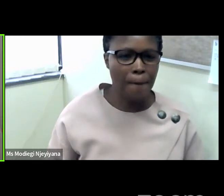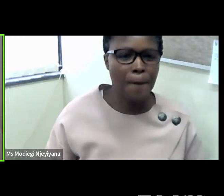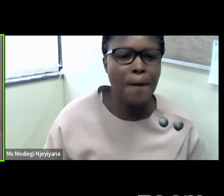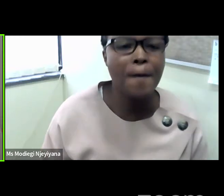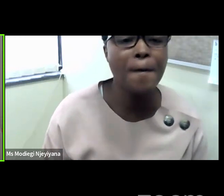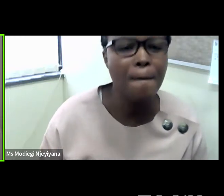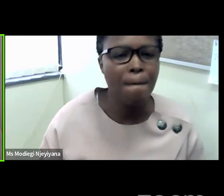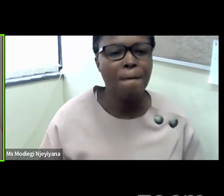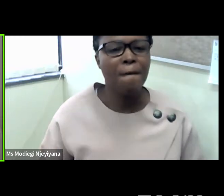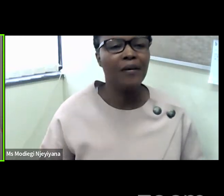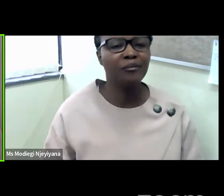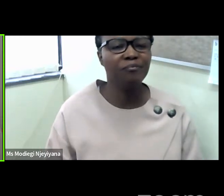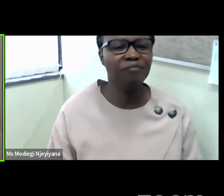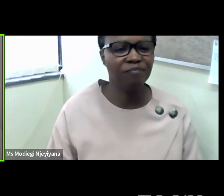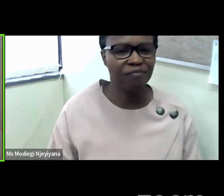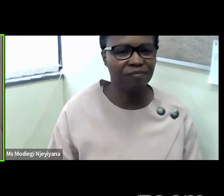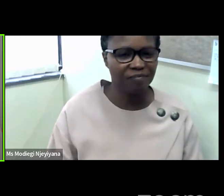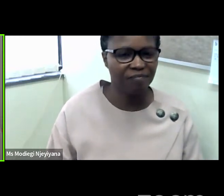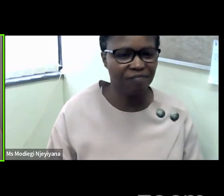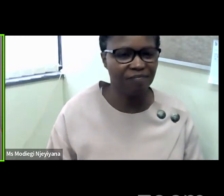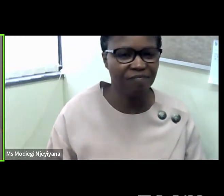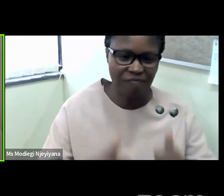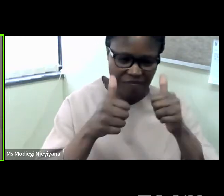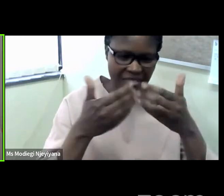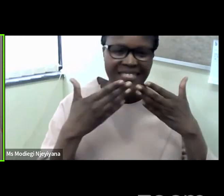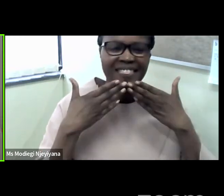why I created the poem June 16th.